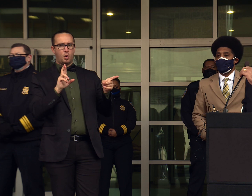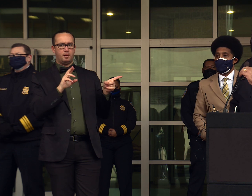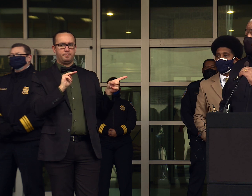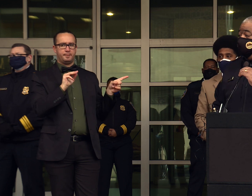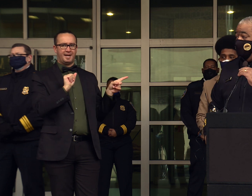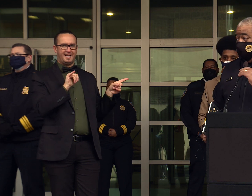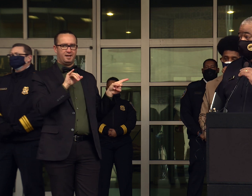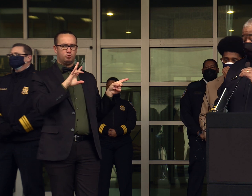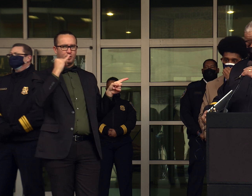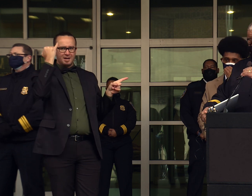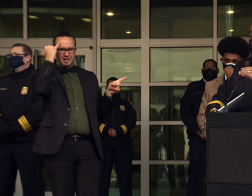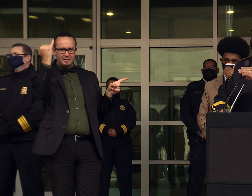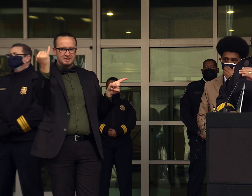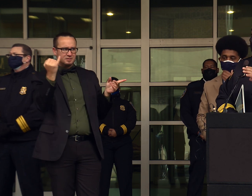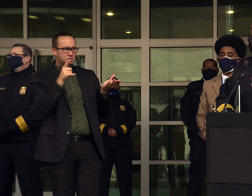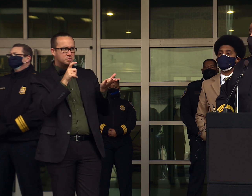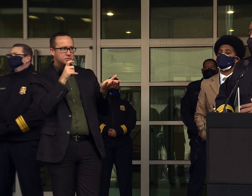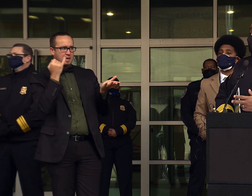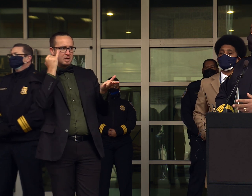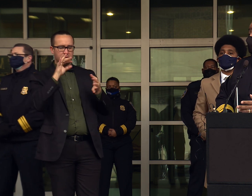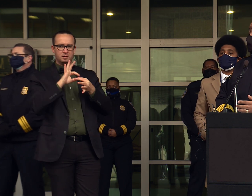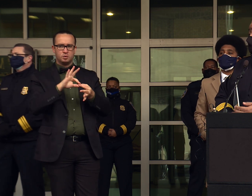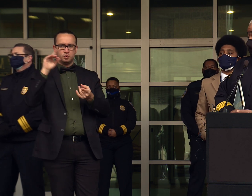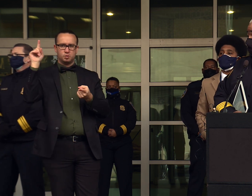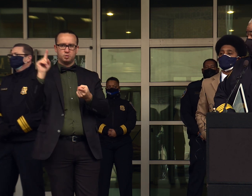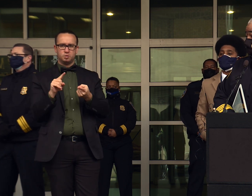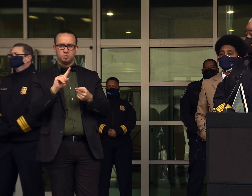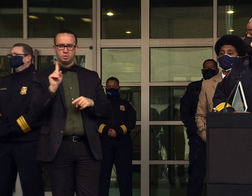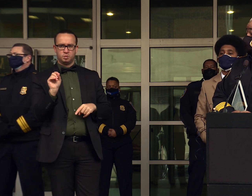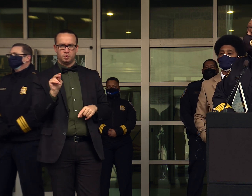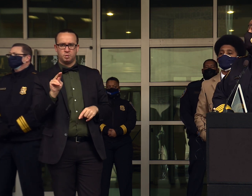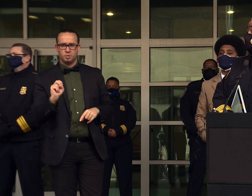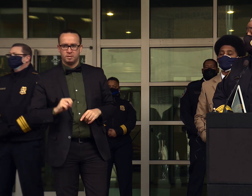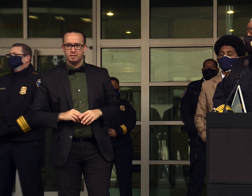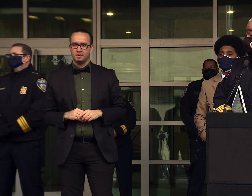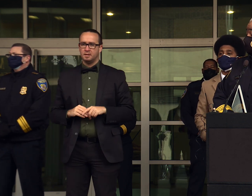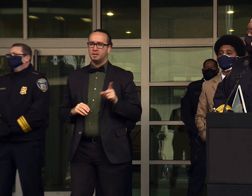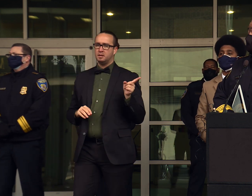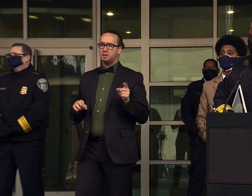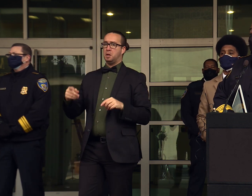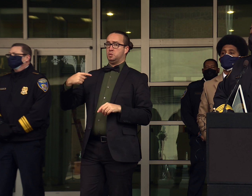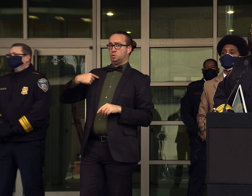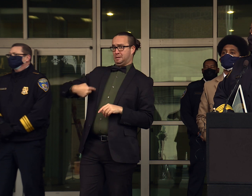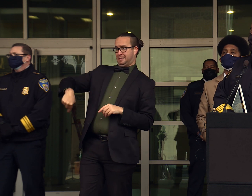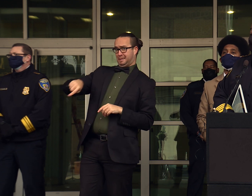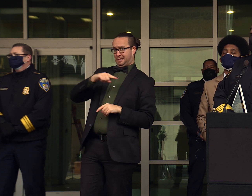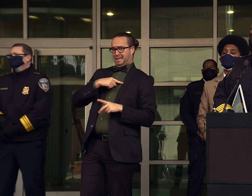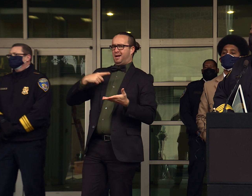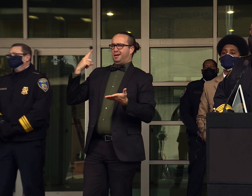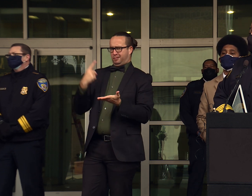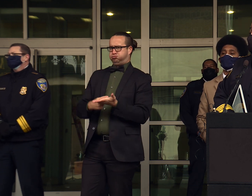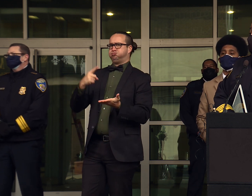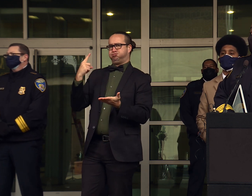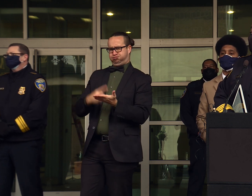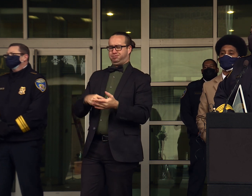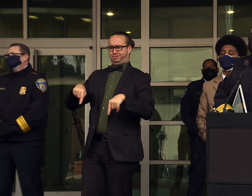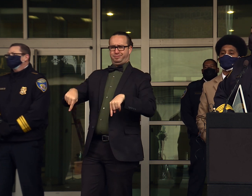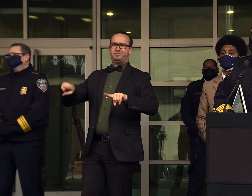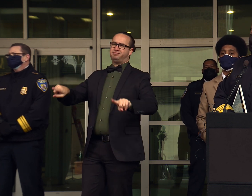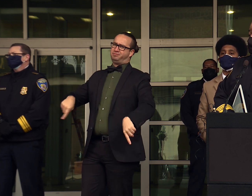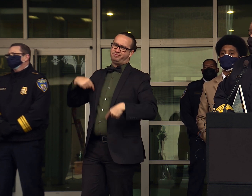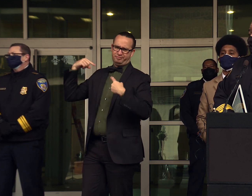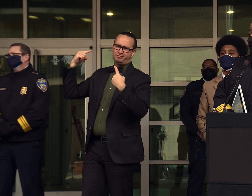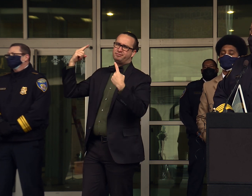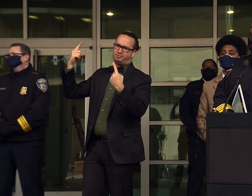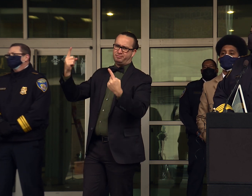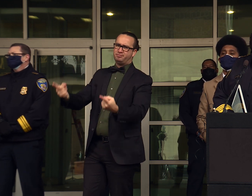I think this is something that we have been talking about long before the mayor became the mayor, and more so since he's been the mayor. So I think this is something we all wanted